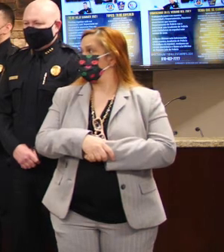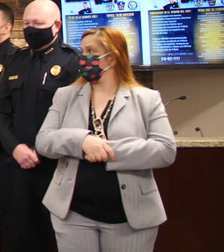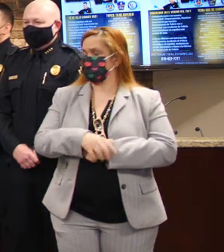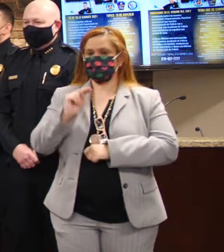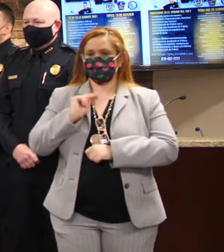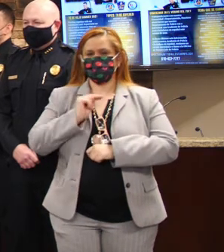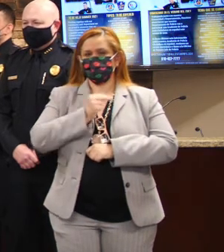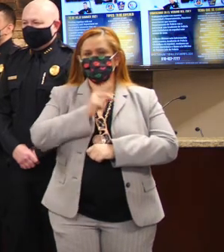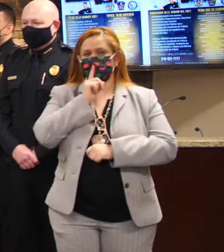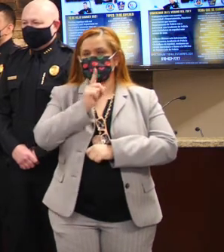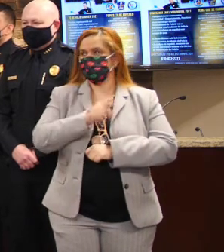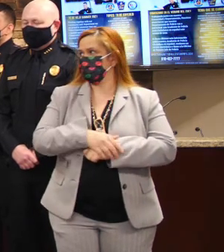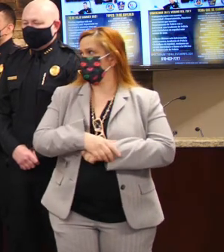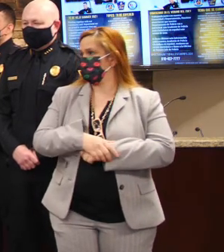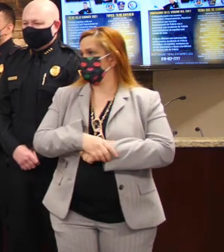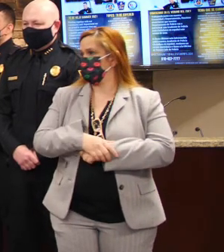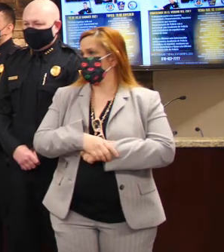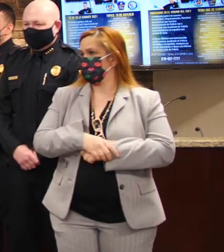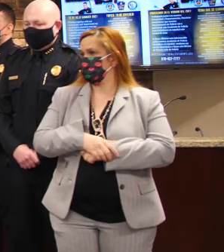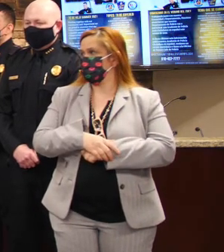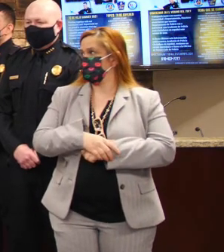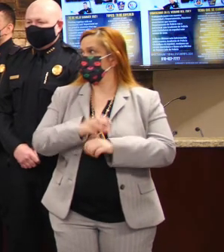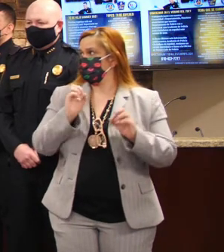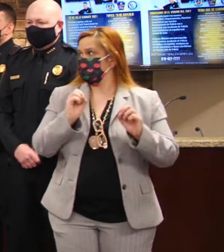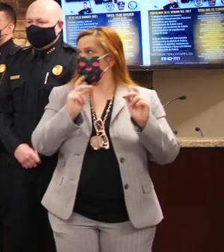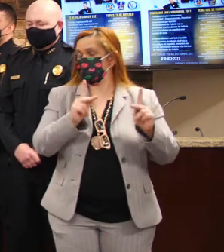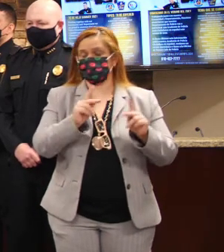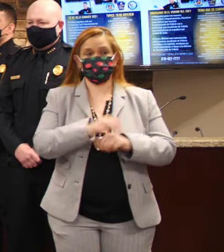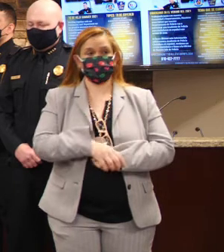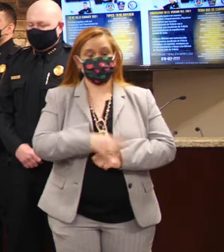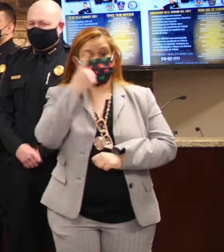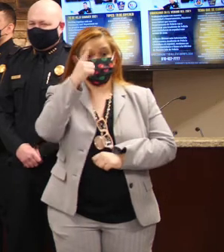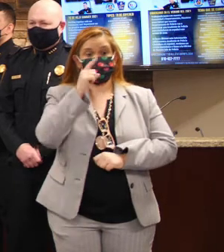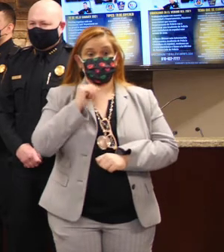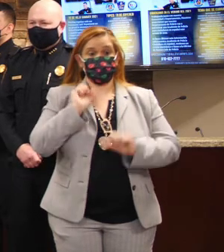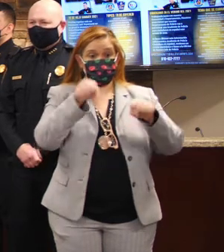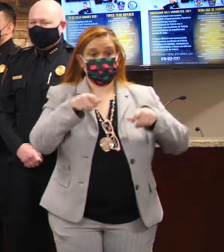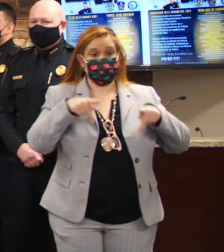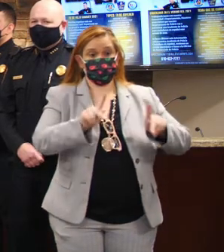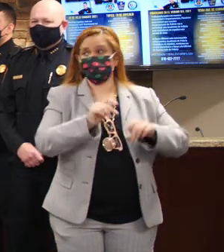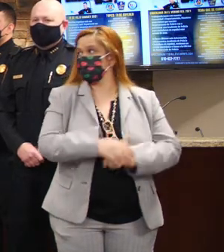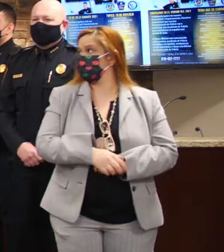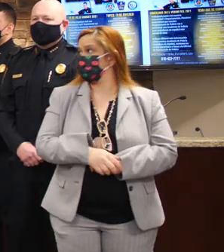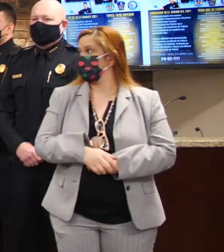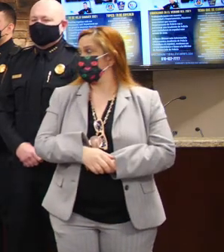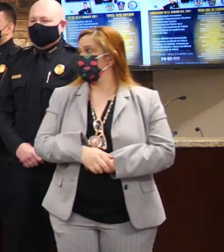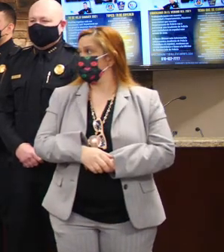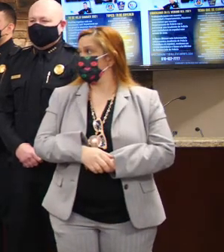to show you that our administration, that the leadership that you see behind me, are